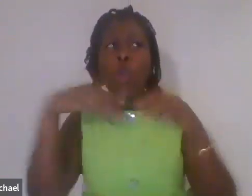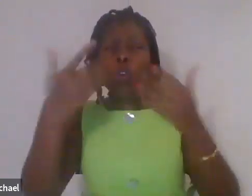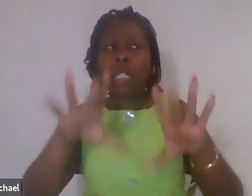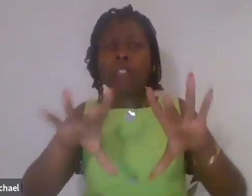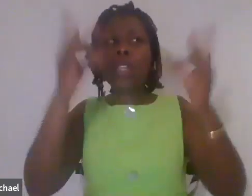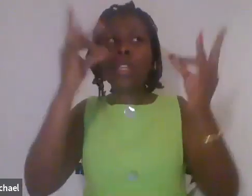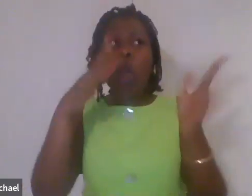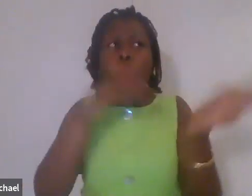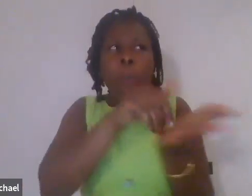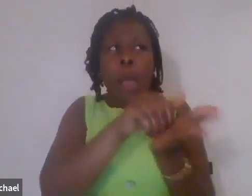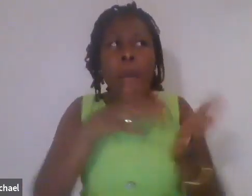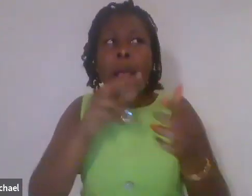Always